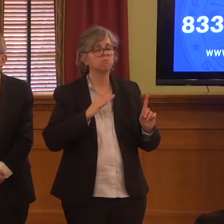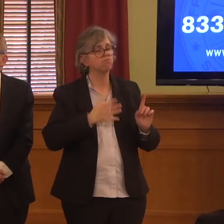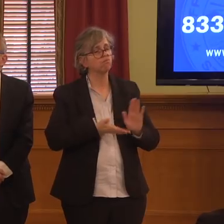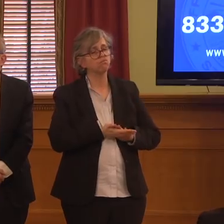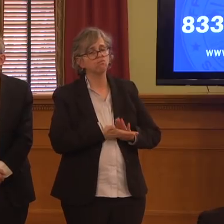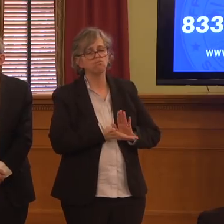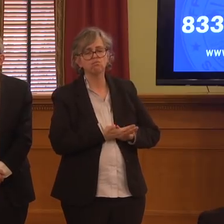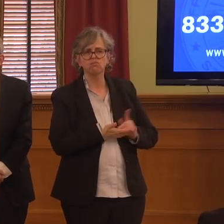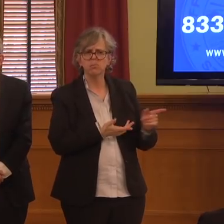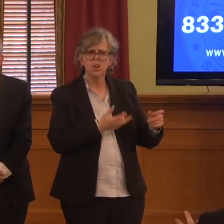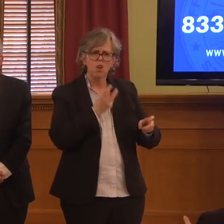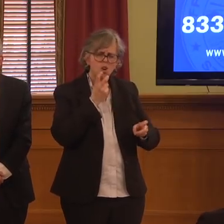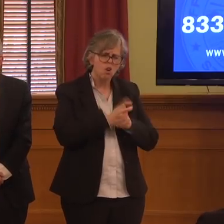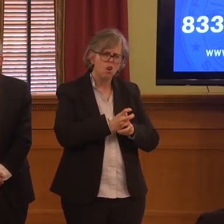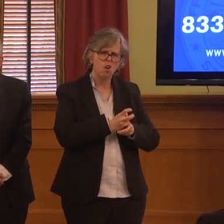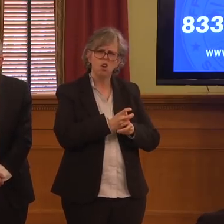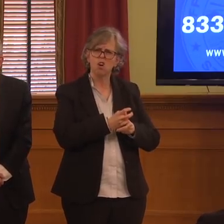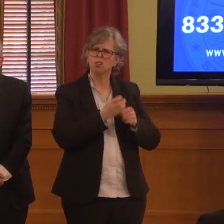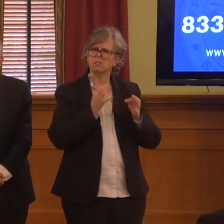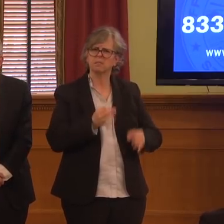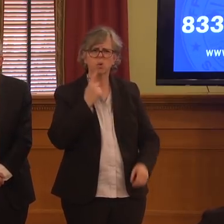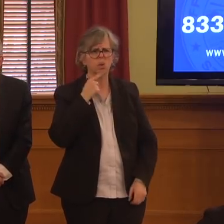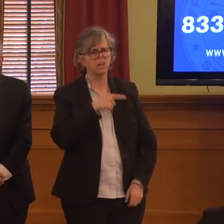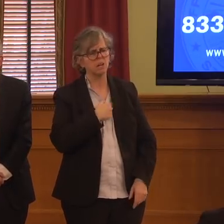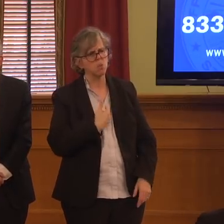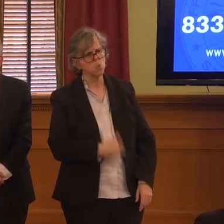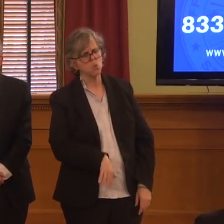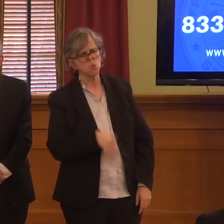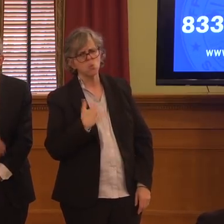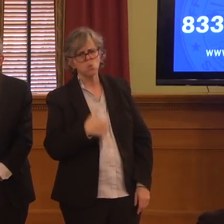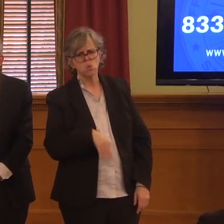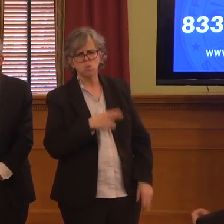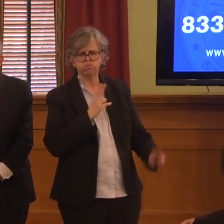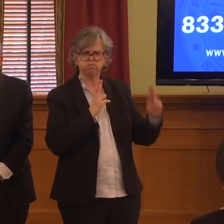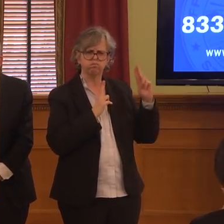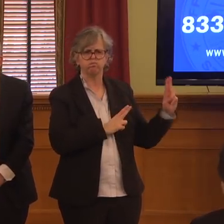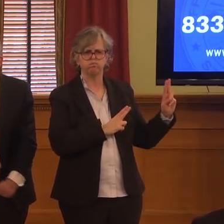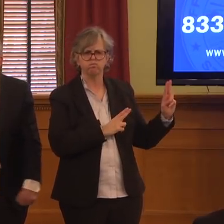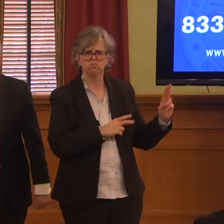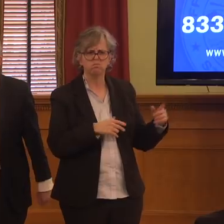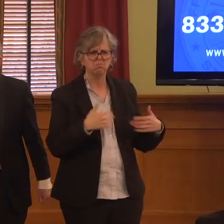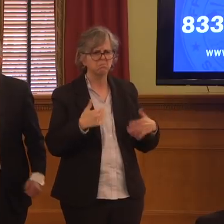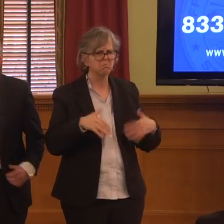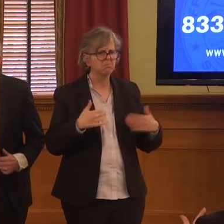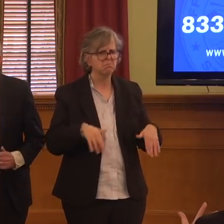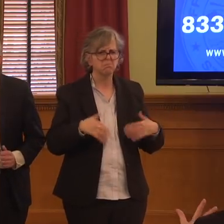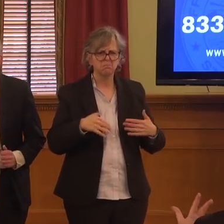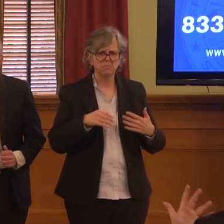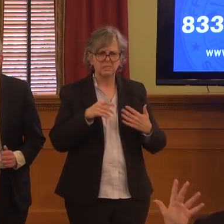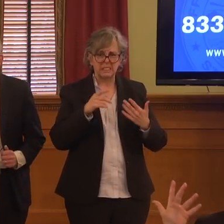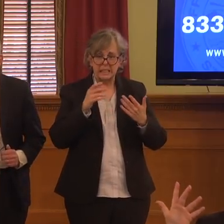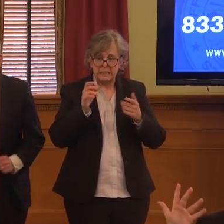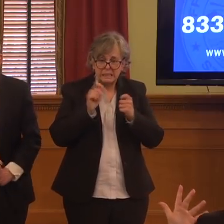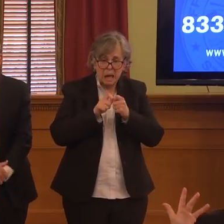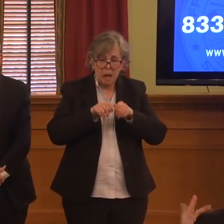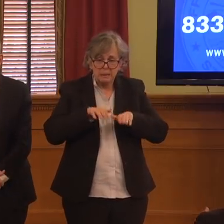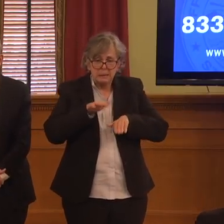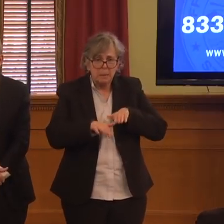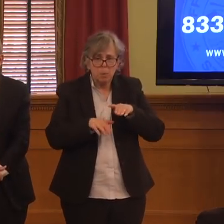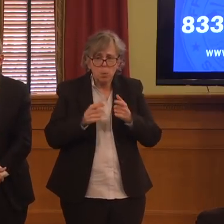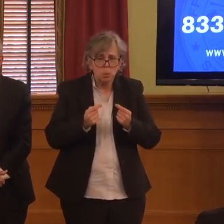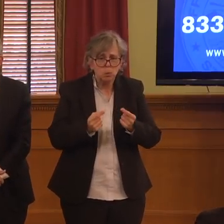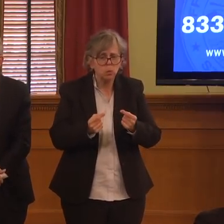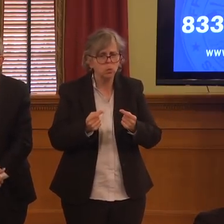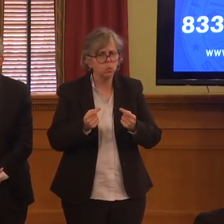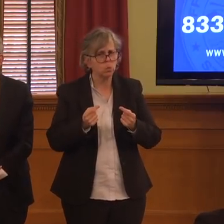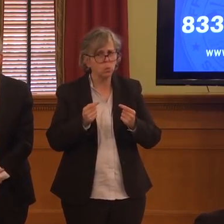me, there's no one exact right, exact perfect. But the steps we're taking now will